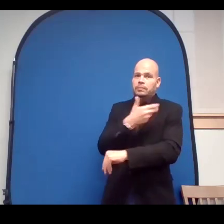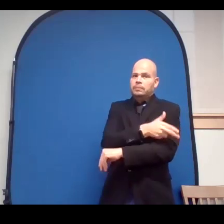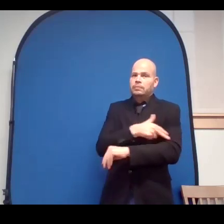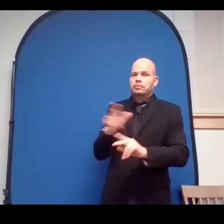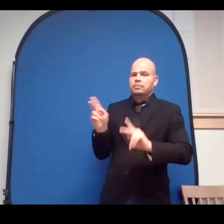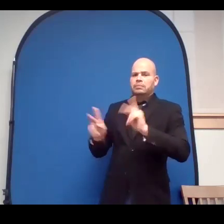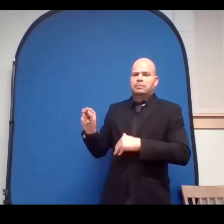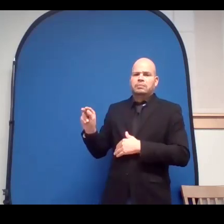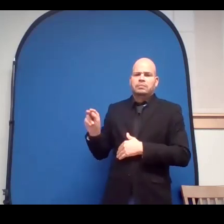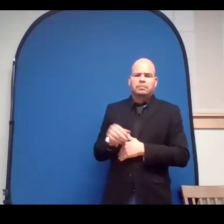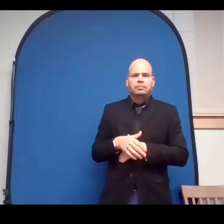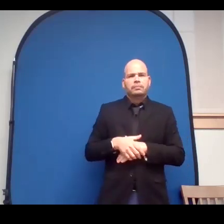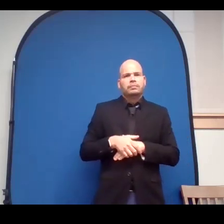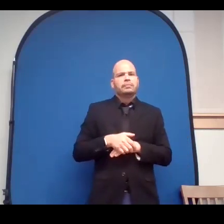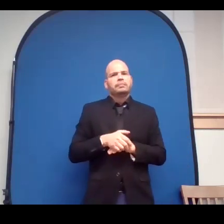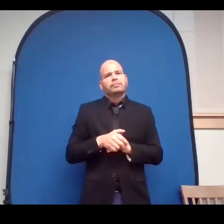is it actually,